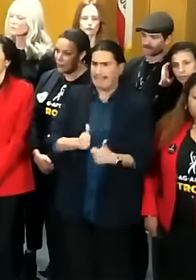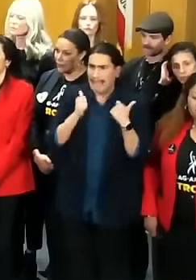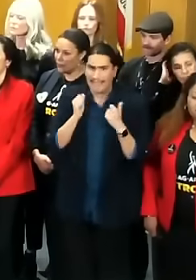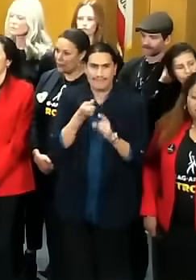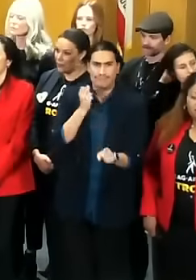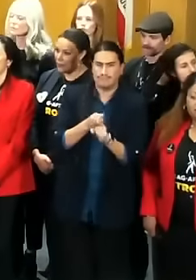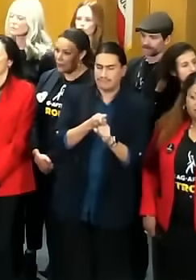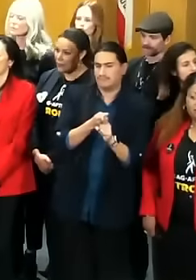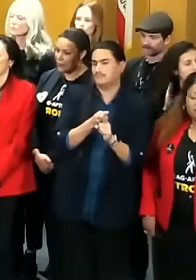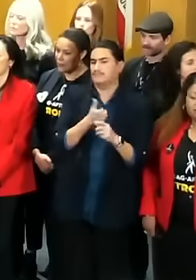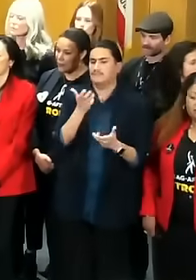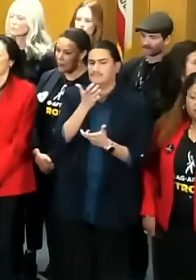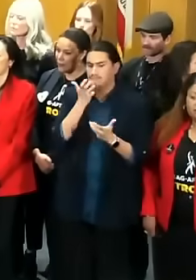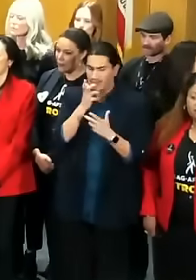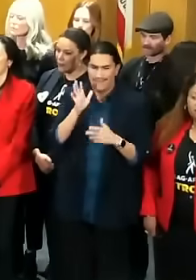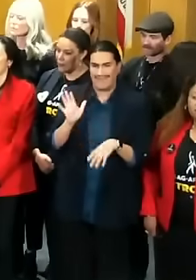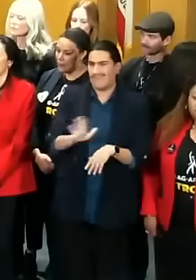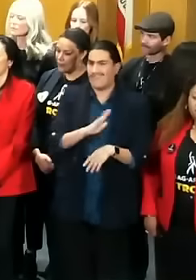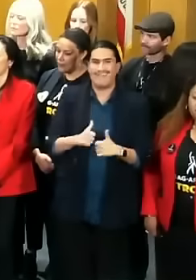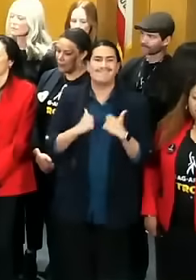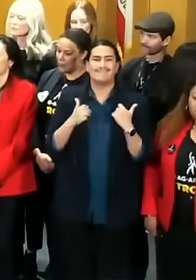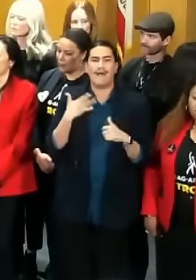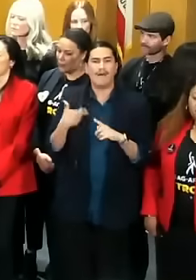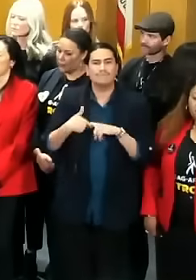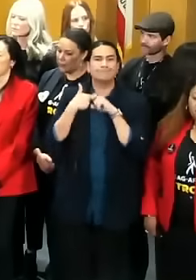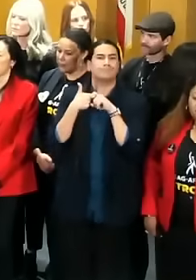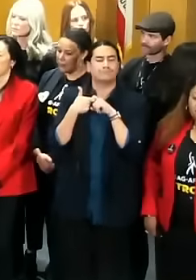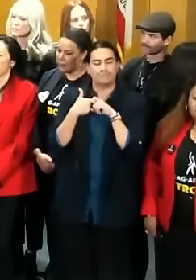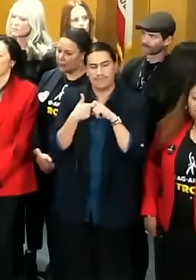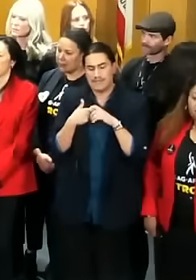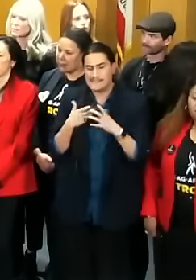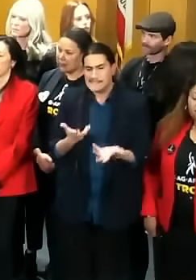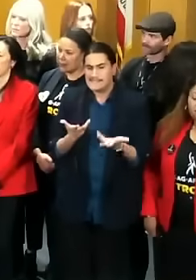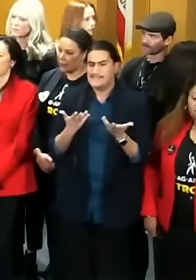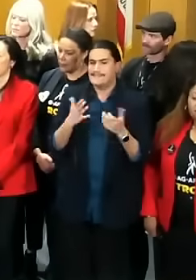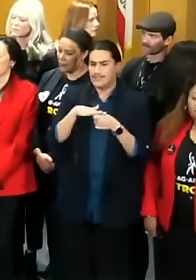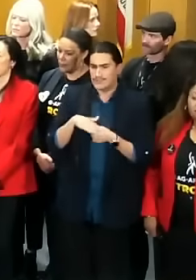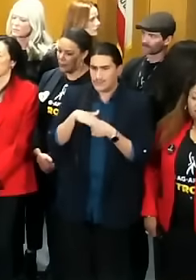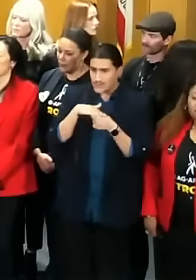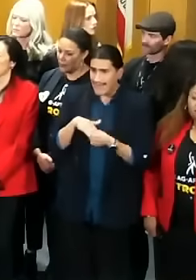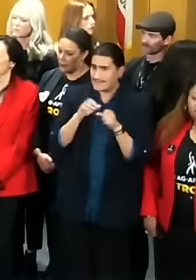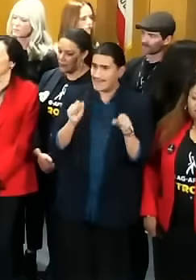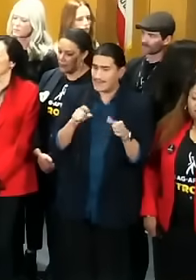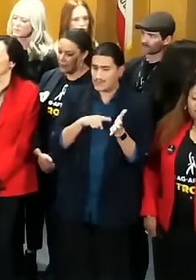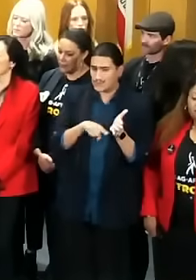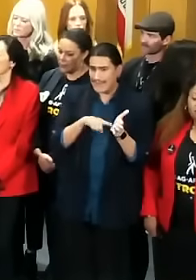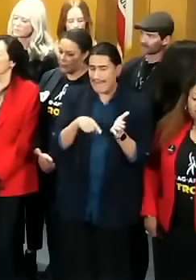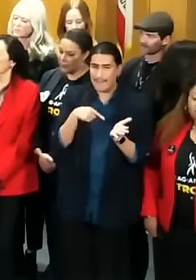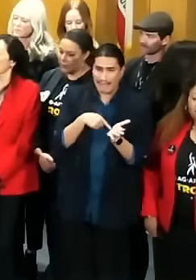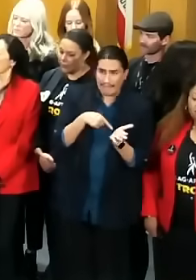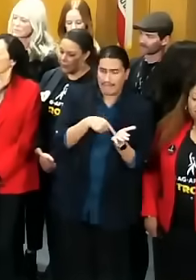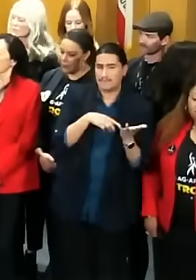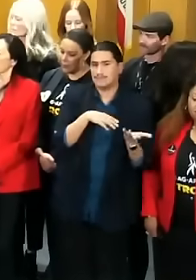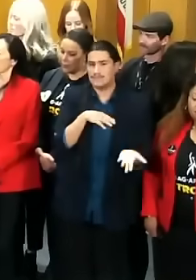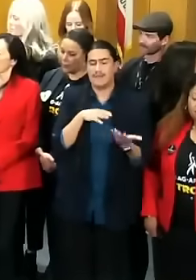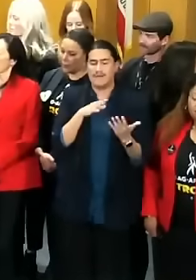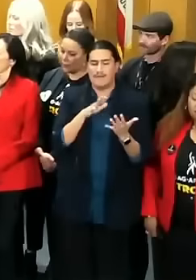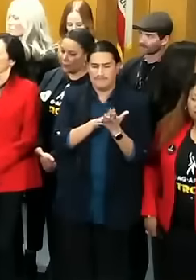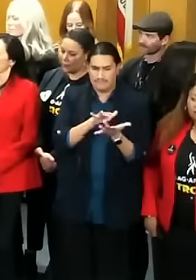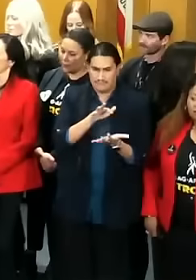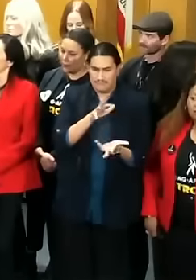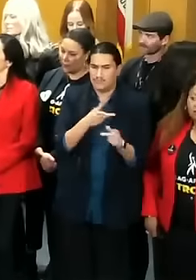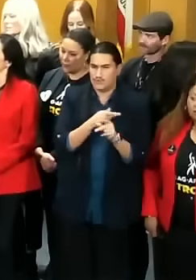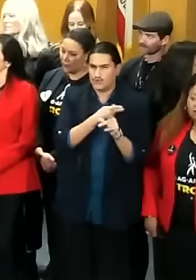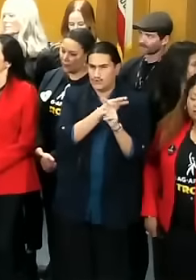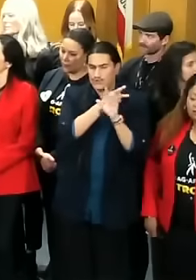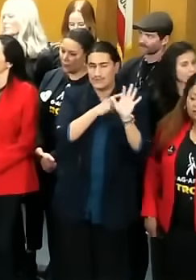livelihoods were pretty much halted, and the stresses of being able to pay their bills was mounting,